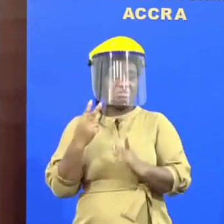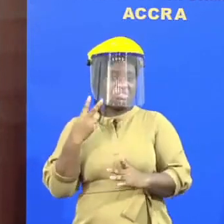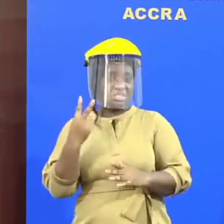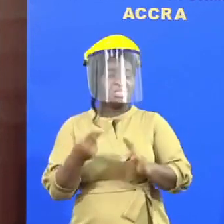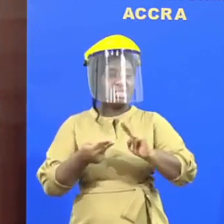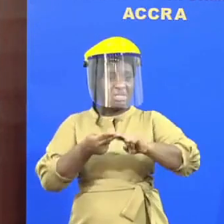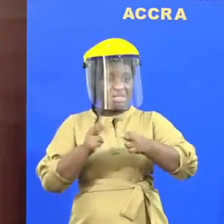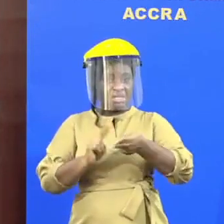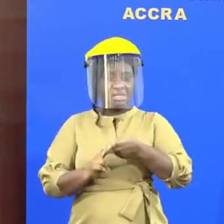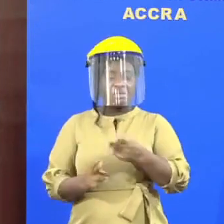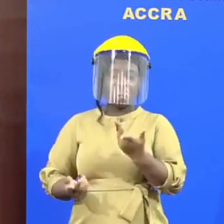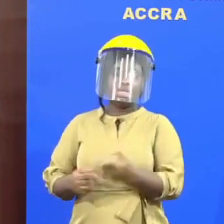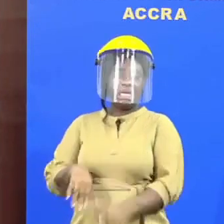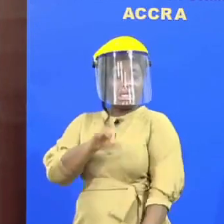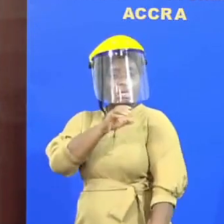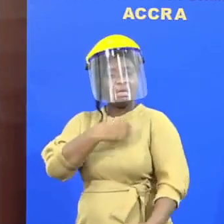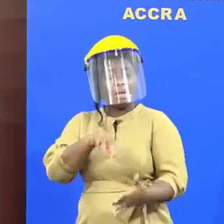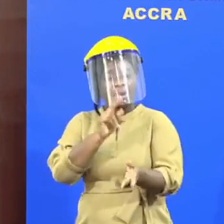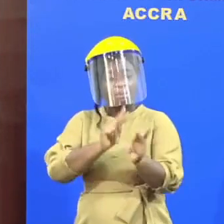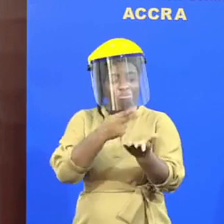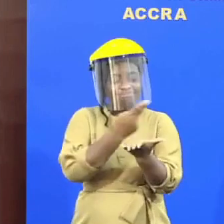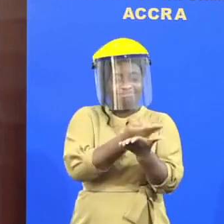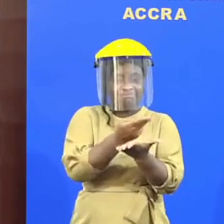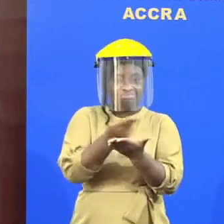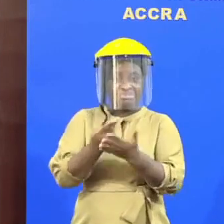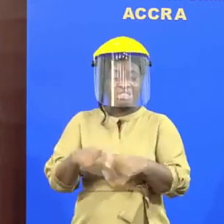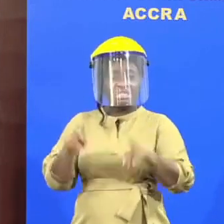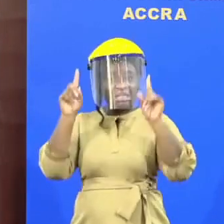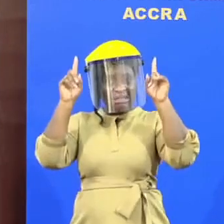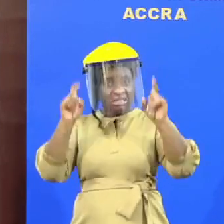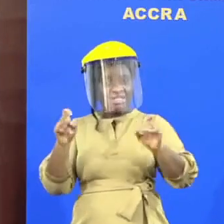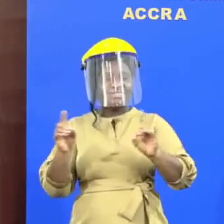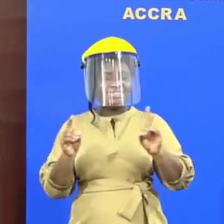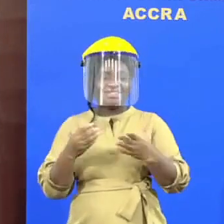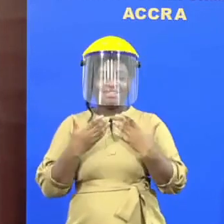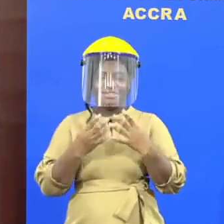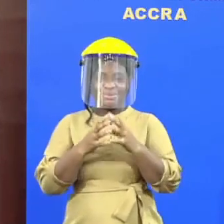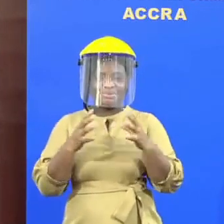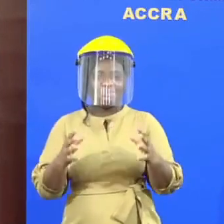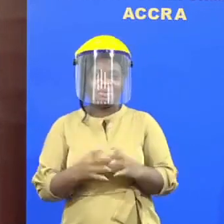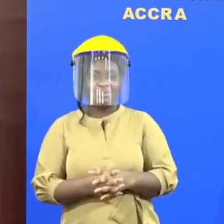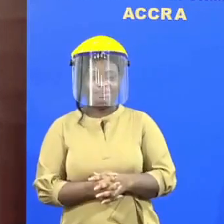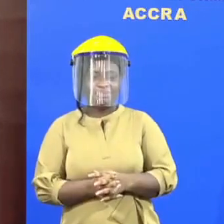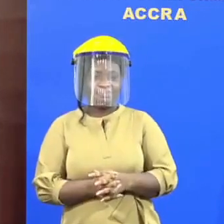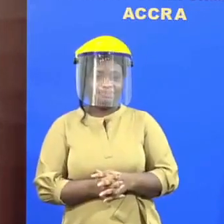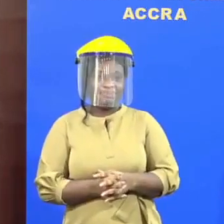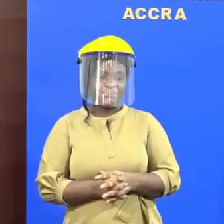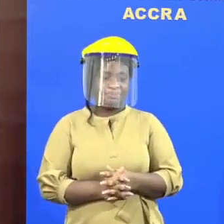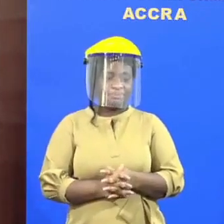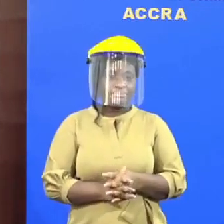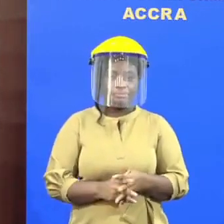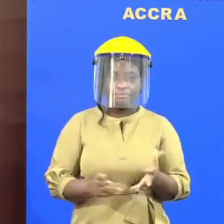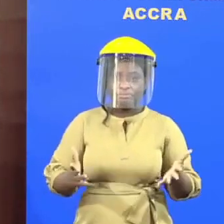as deaths, total done, tests done, as we always do. Thank you very much. Thank you very much. Thanks for the opportunity.